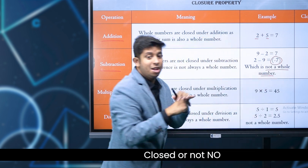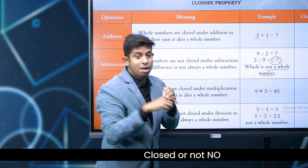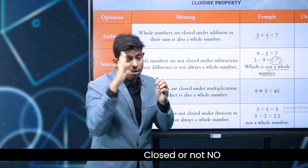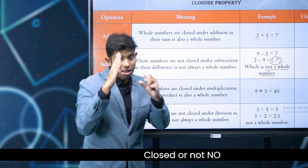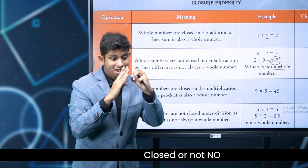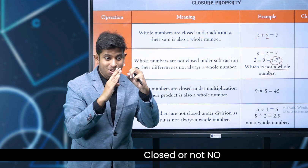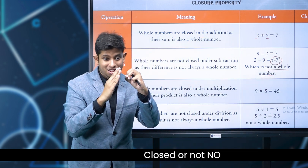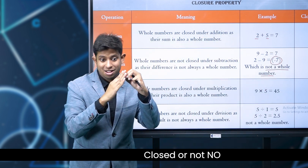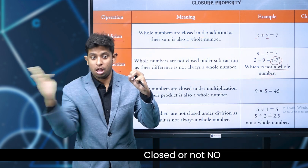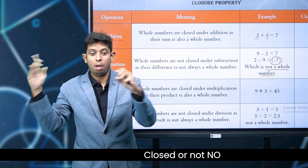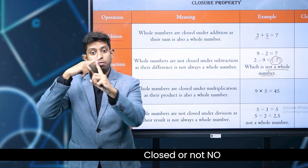Closed or not? No.